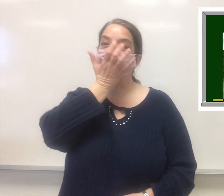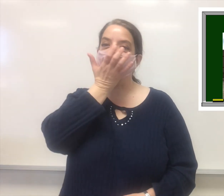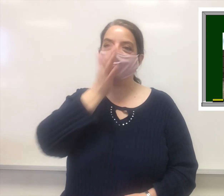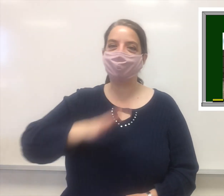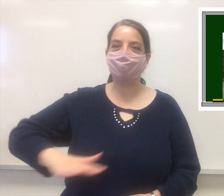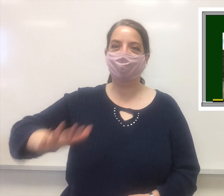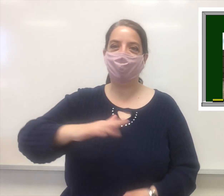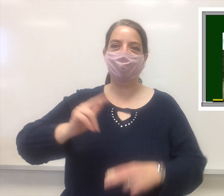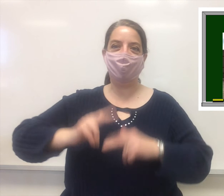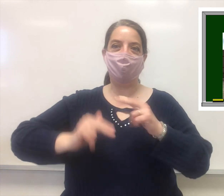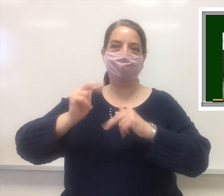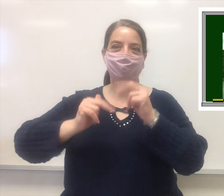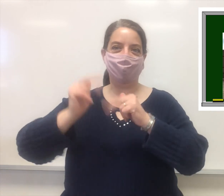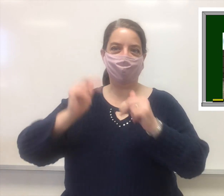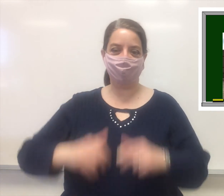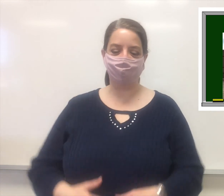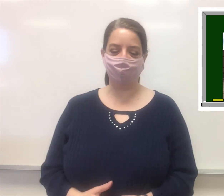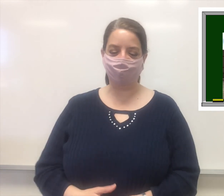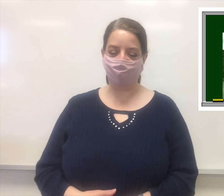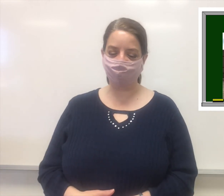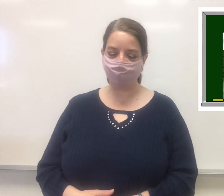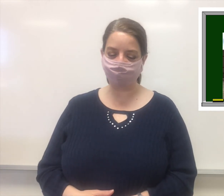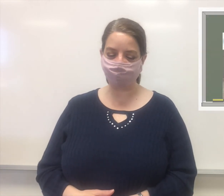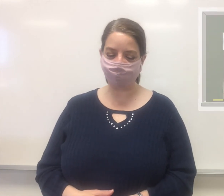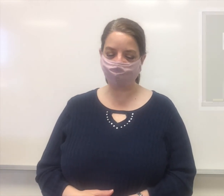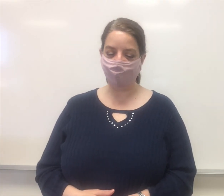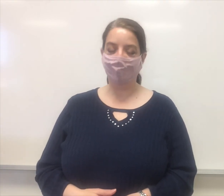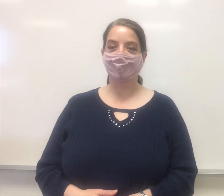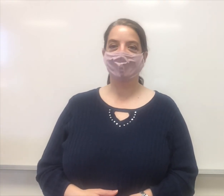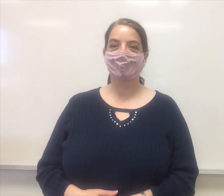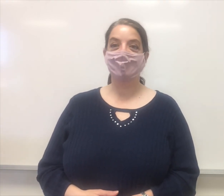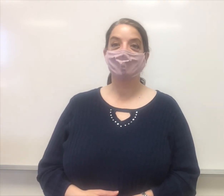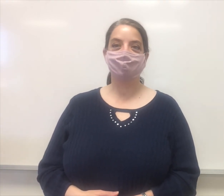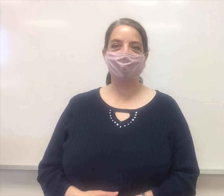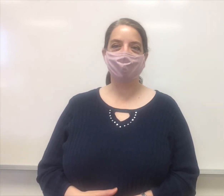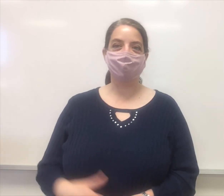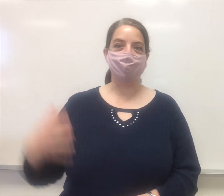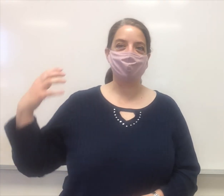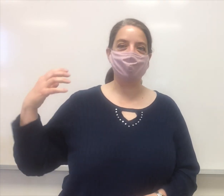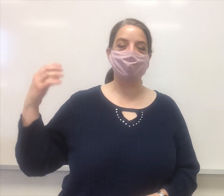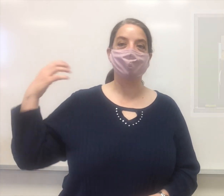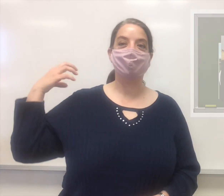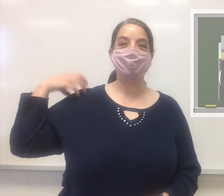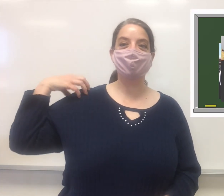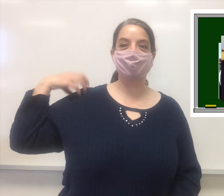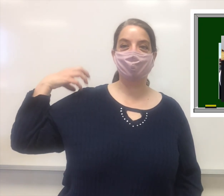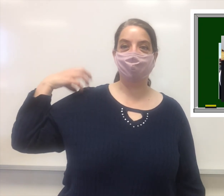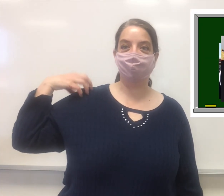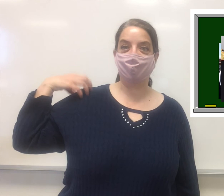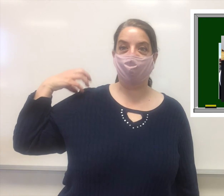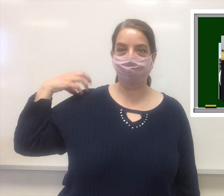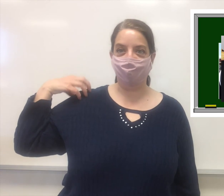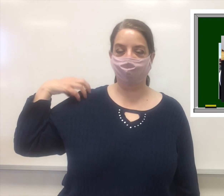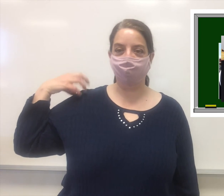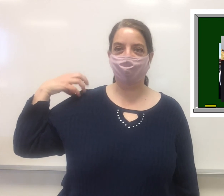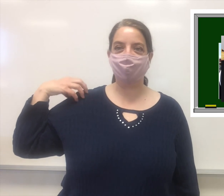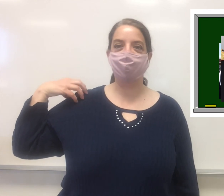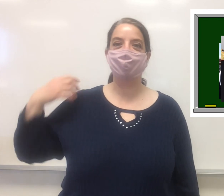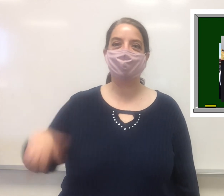grass area building is the field house. Speaking of coaches, this is the sign for captain because he wears